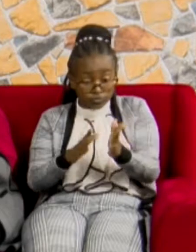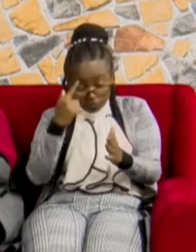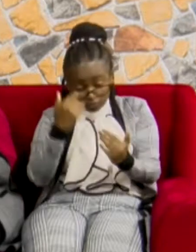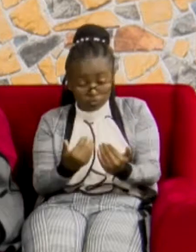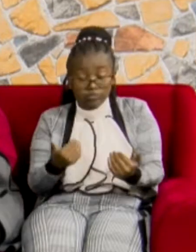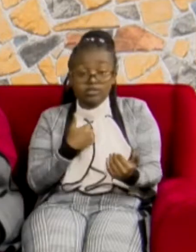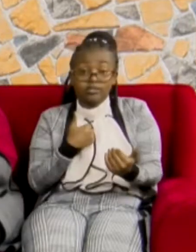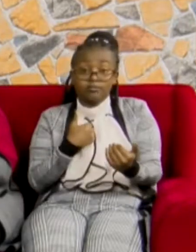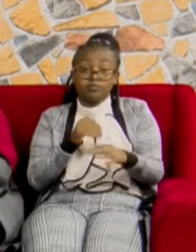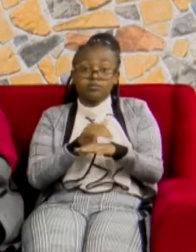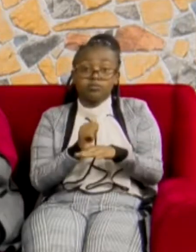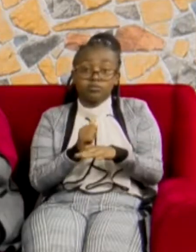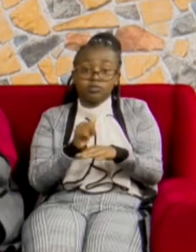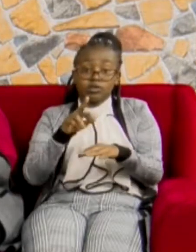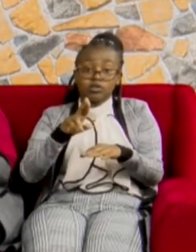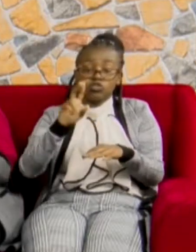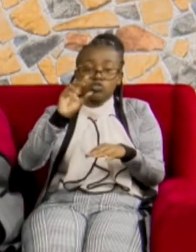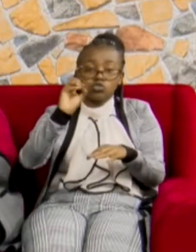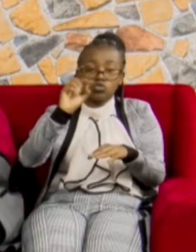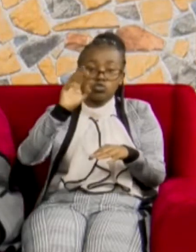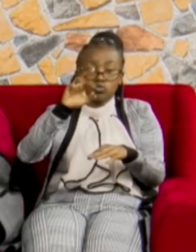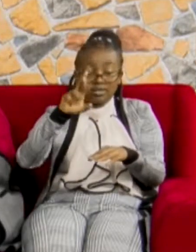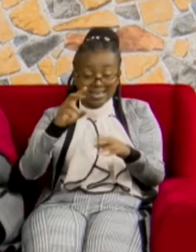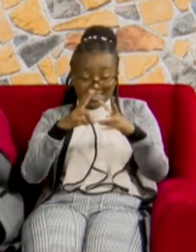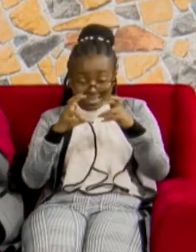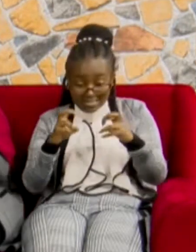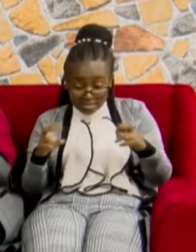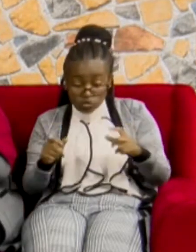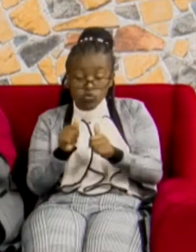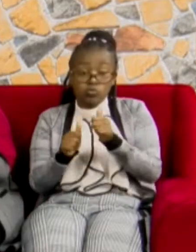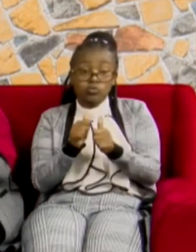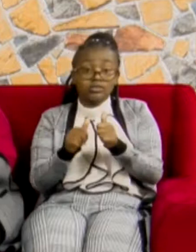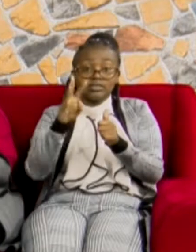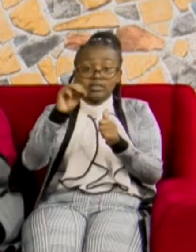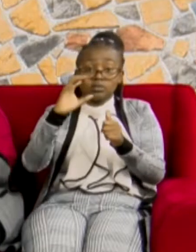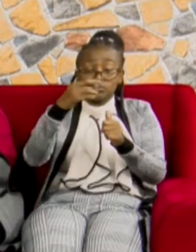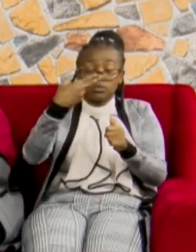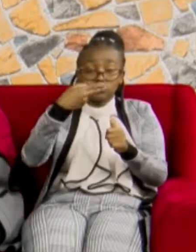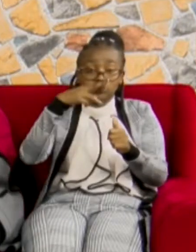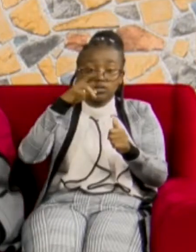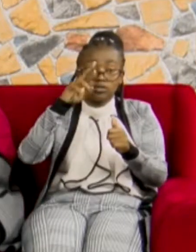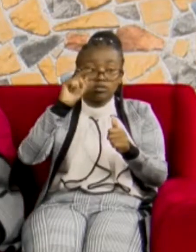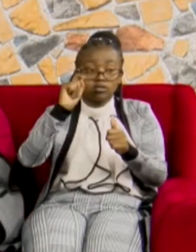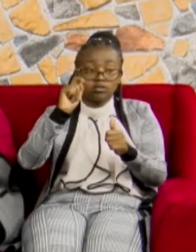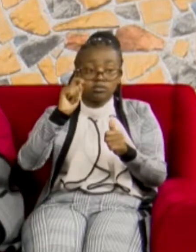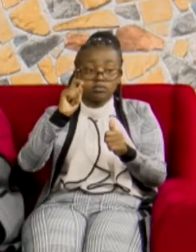called a beta test, which is like, because it's the MCHAT where they screen